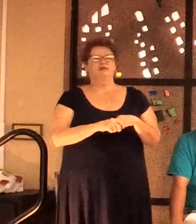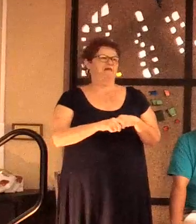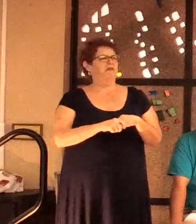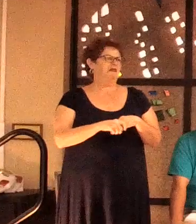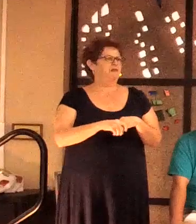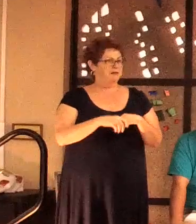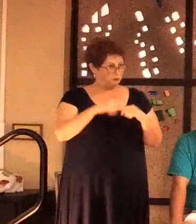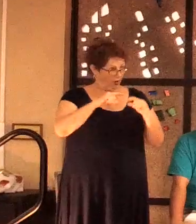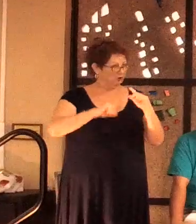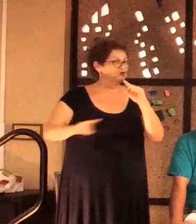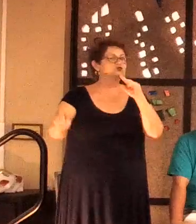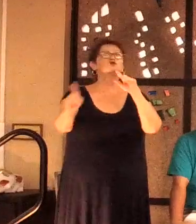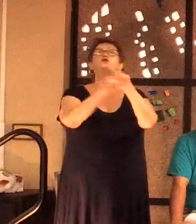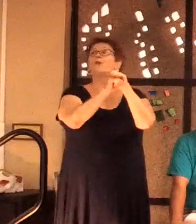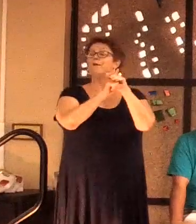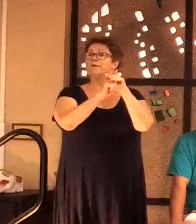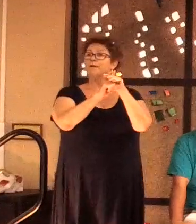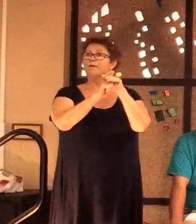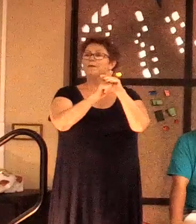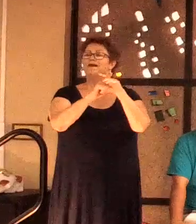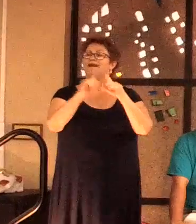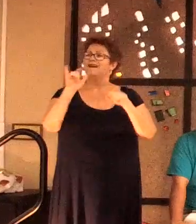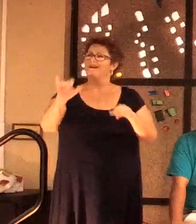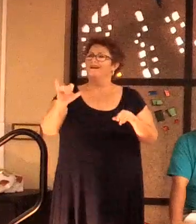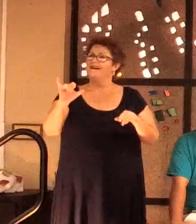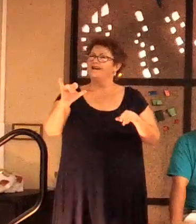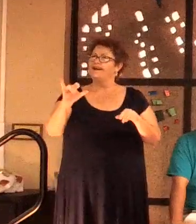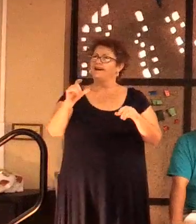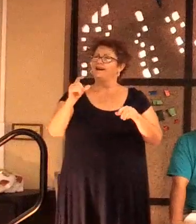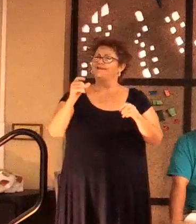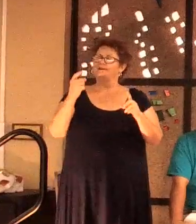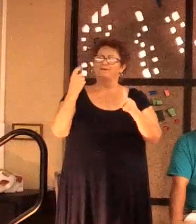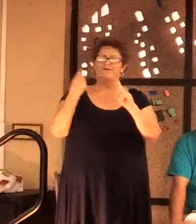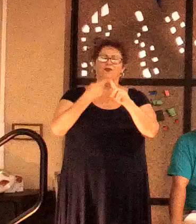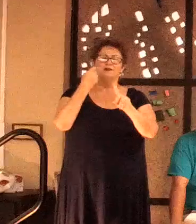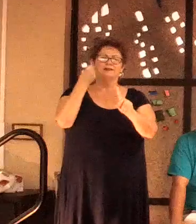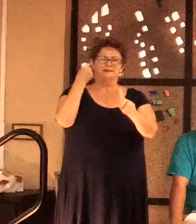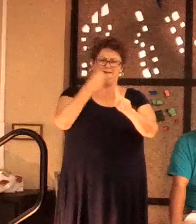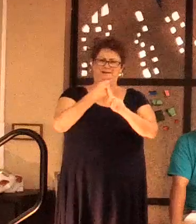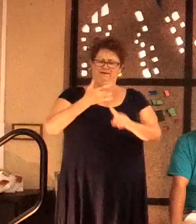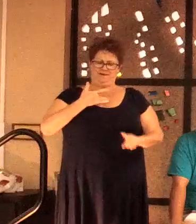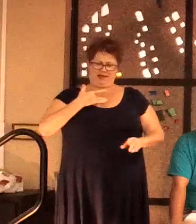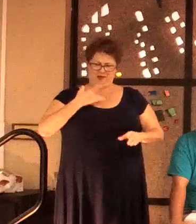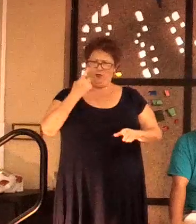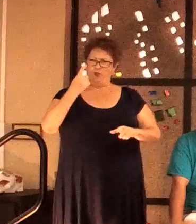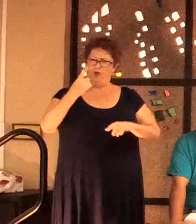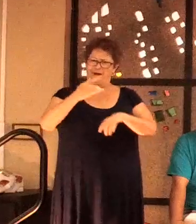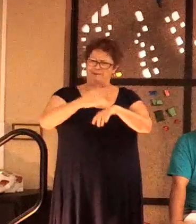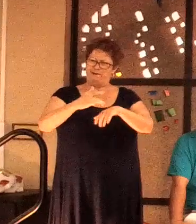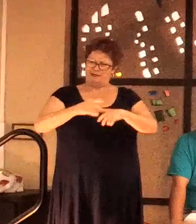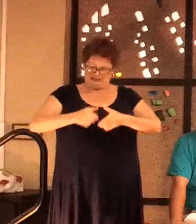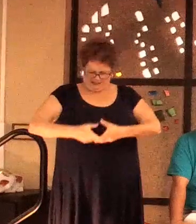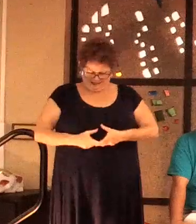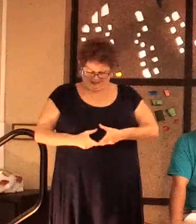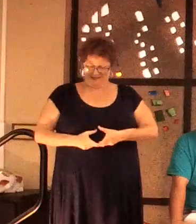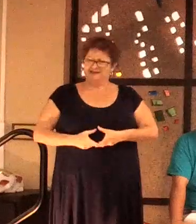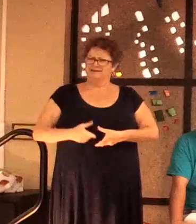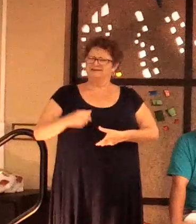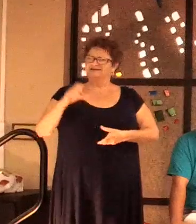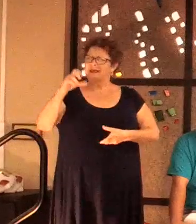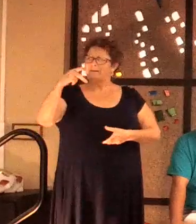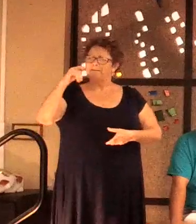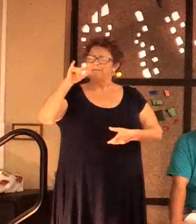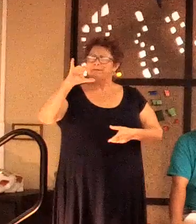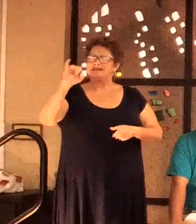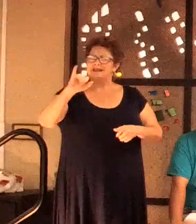go. I said, oh, well, I really want to go. But I came again, and for the first time, it really hit me.